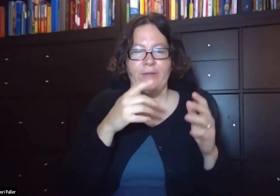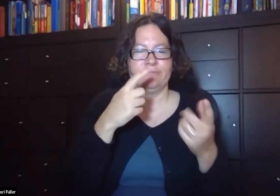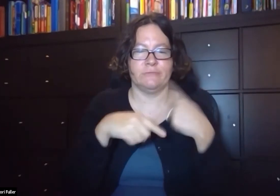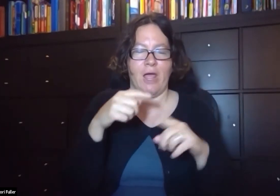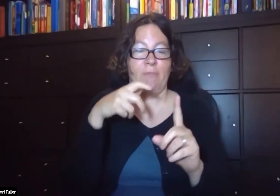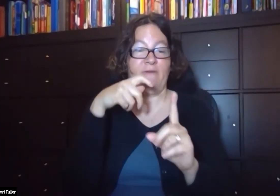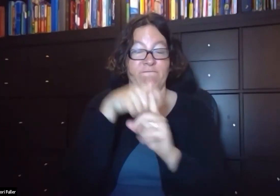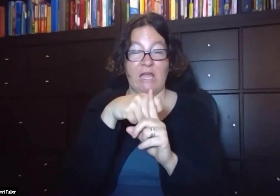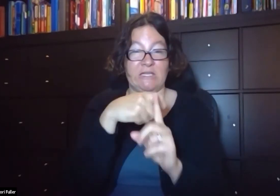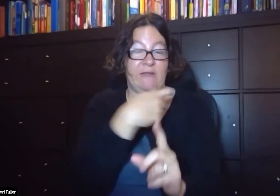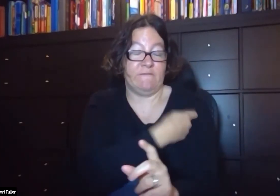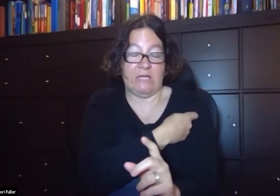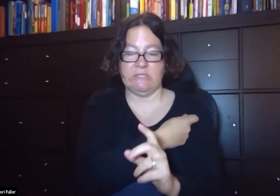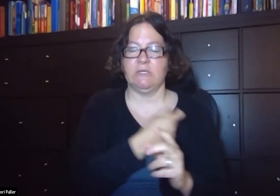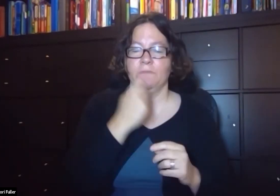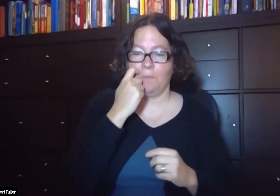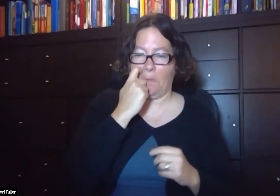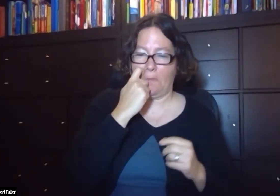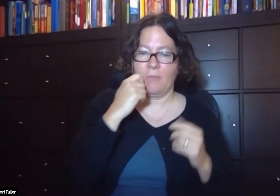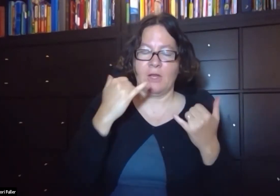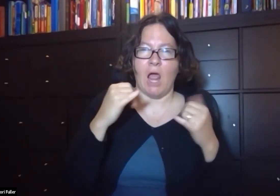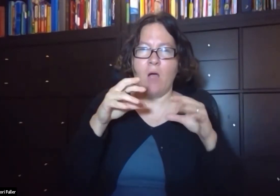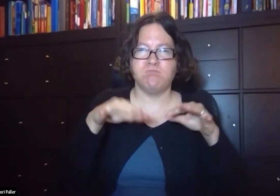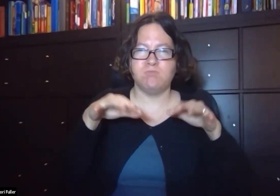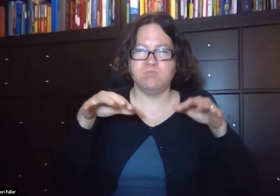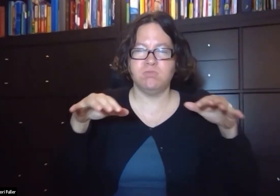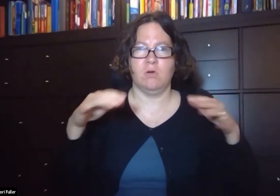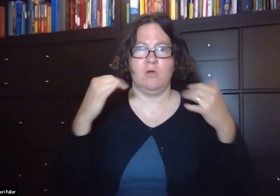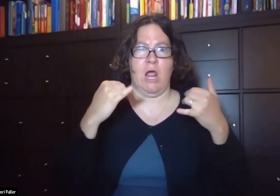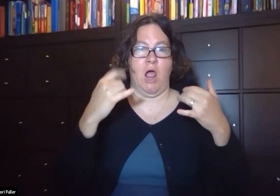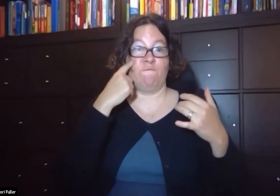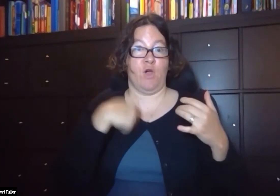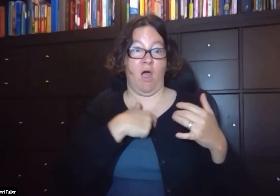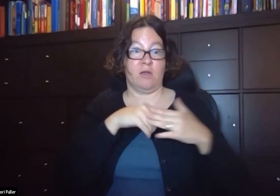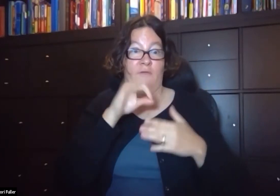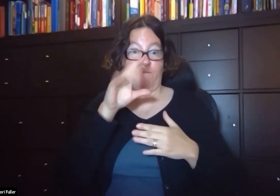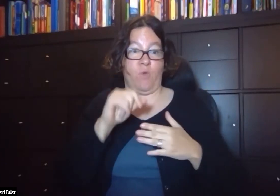And now, with the vaccines on its way,